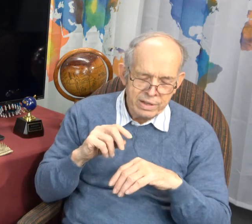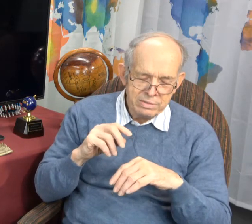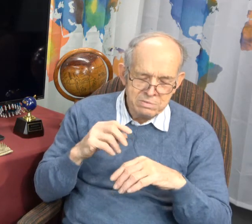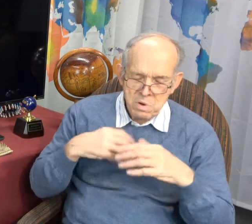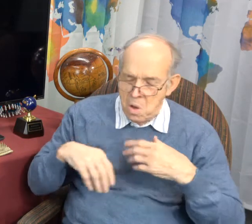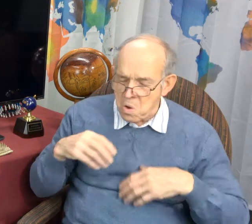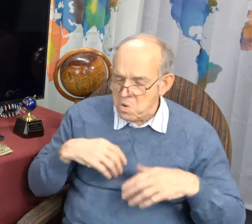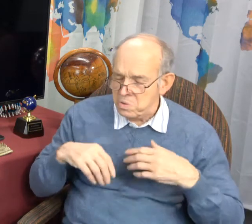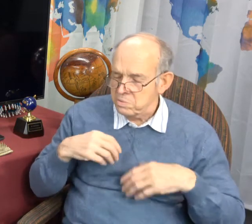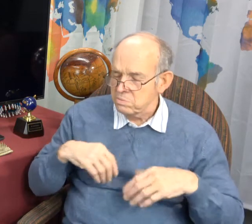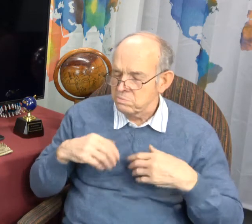Well,